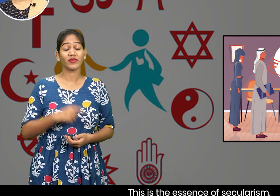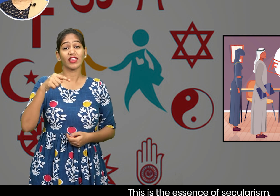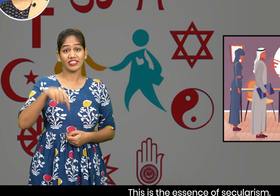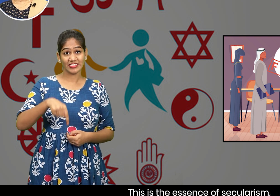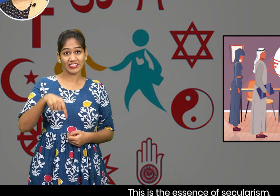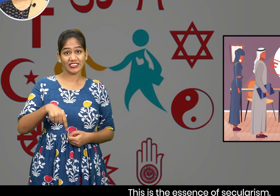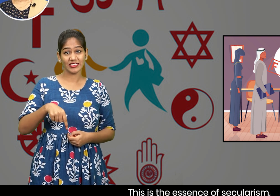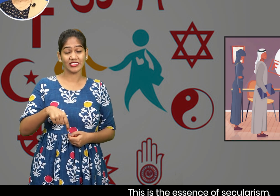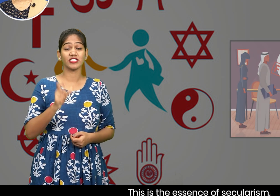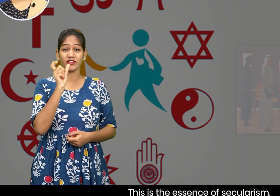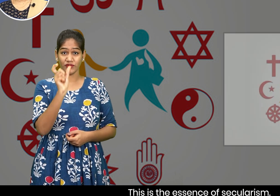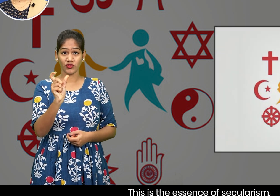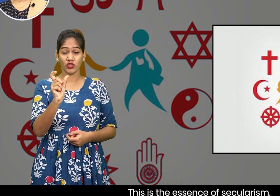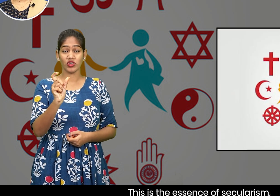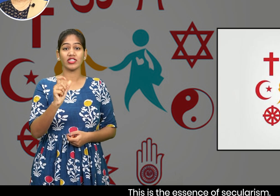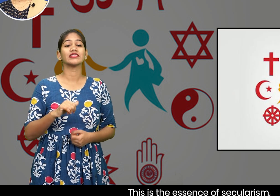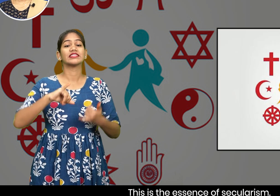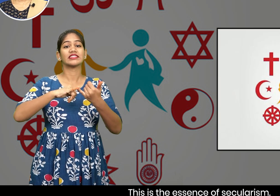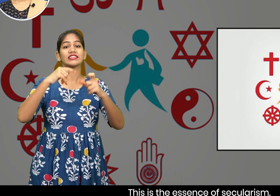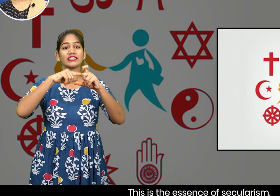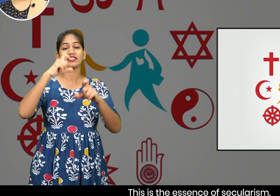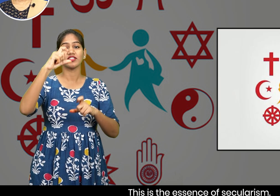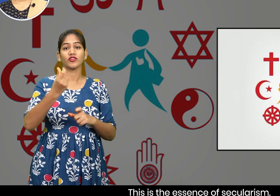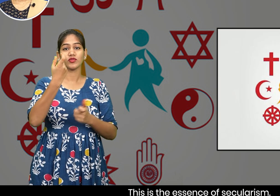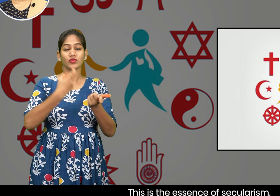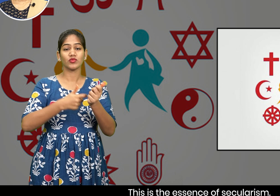This is the essence of secularism.